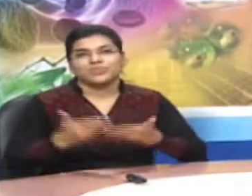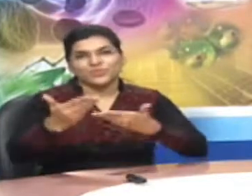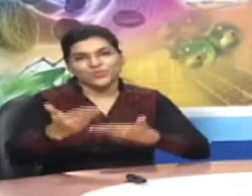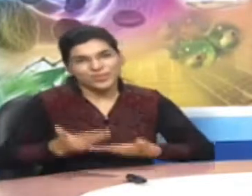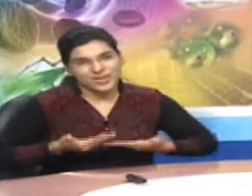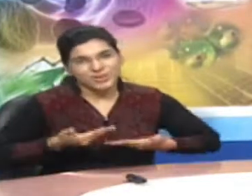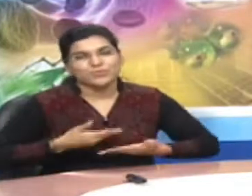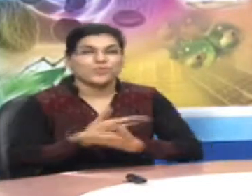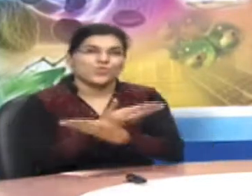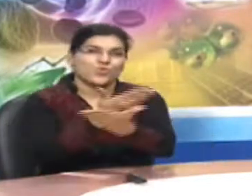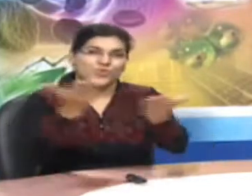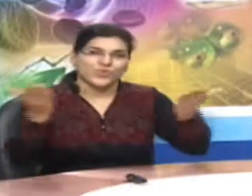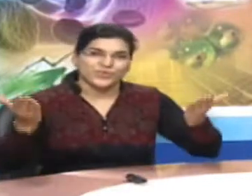Namaskar. Welcome you all